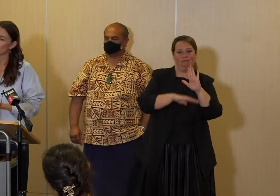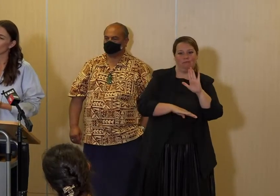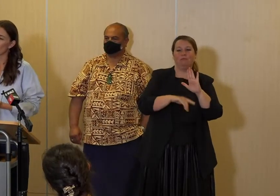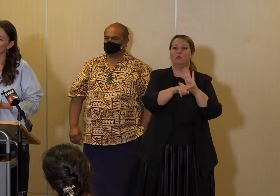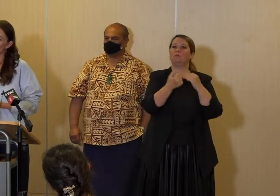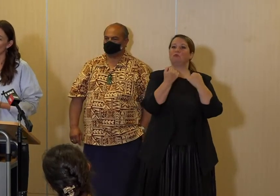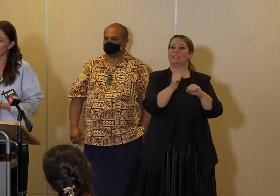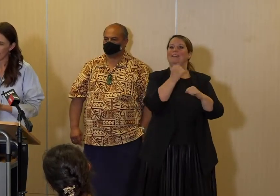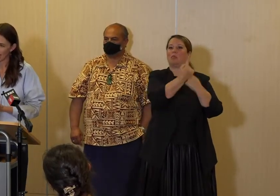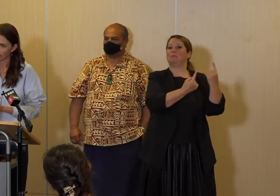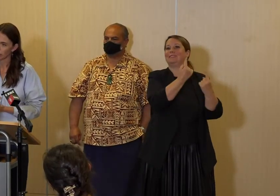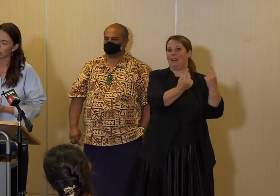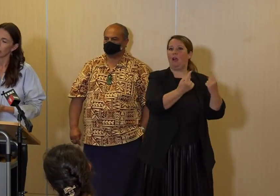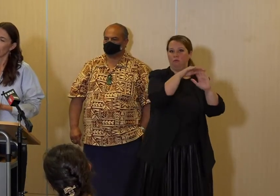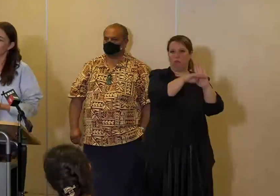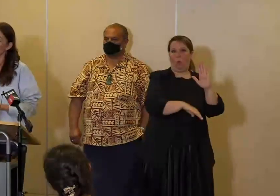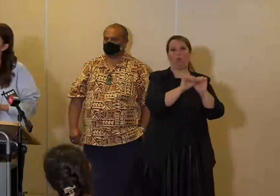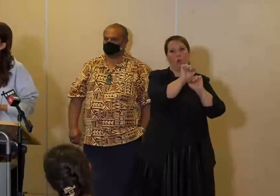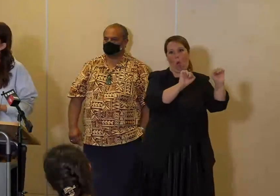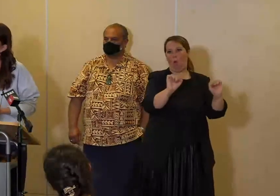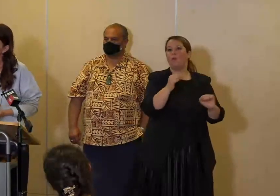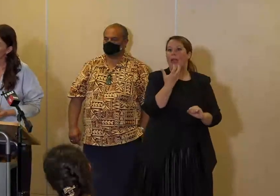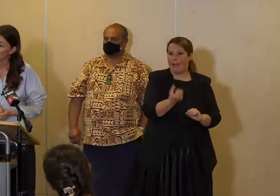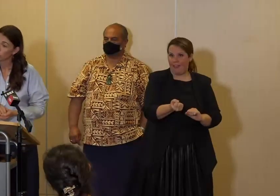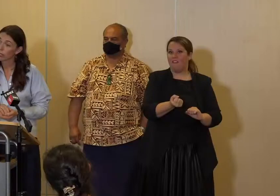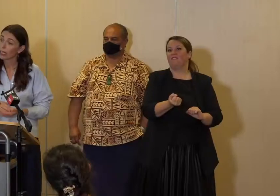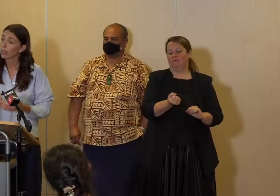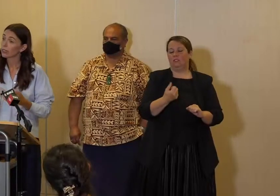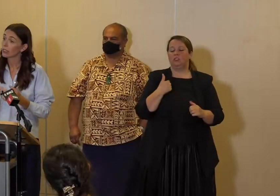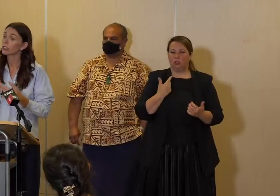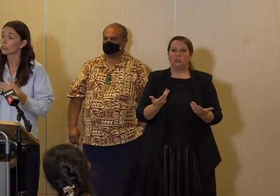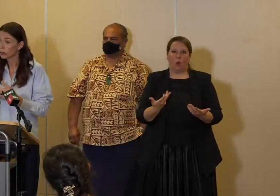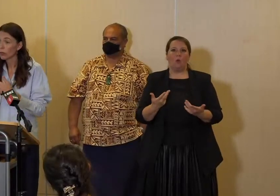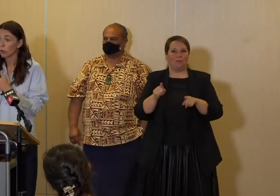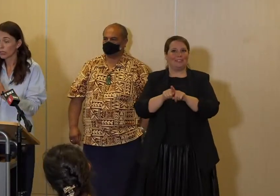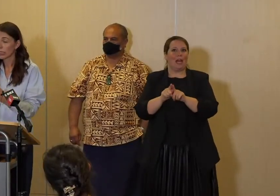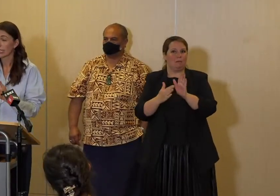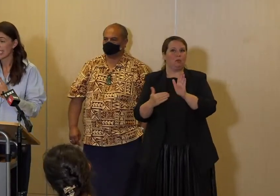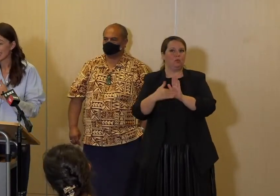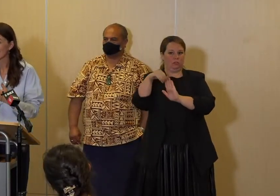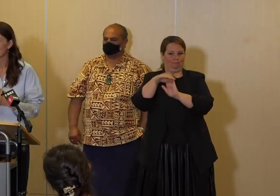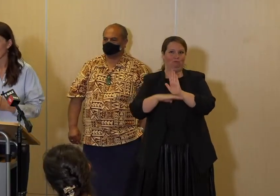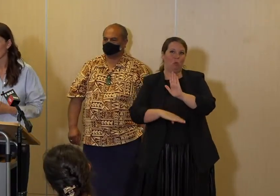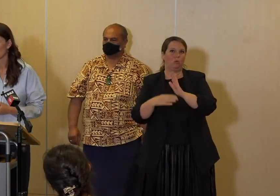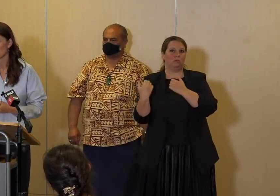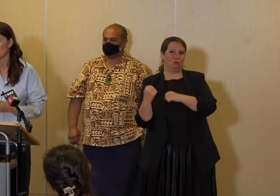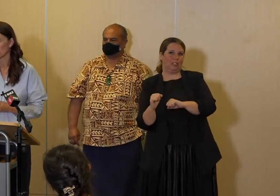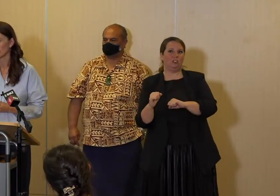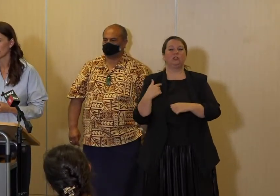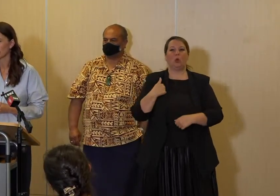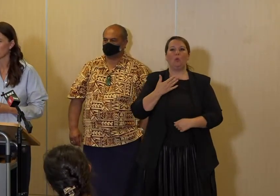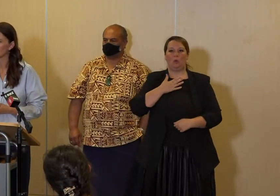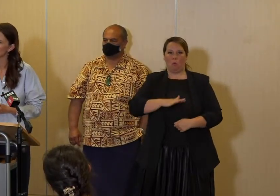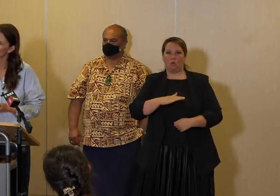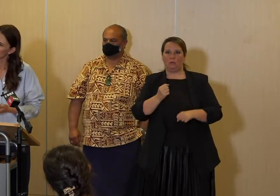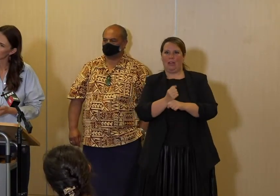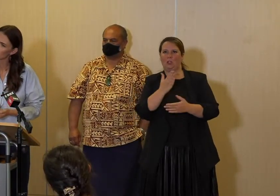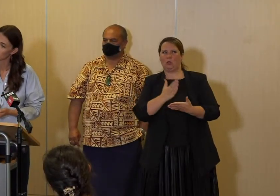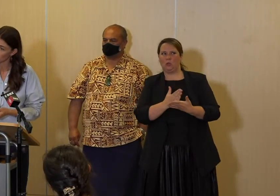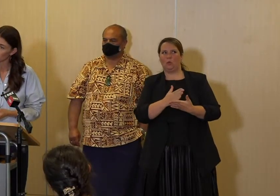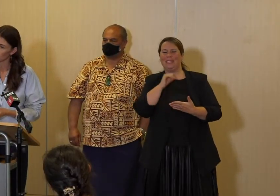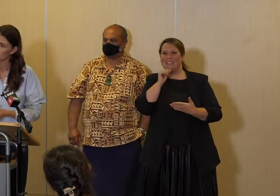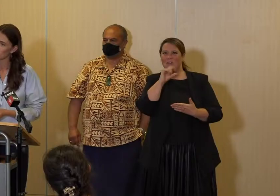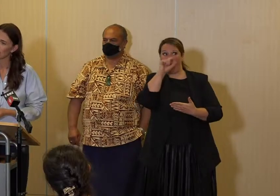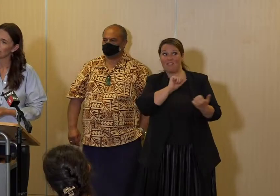of people who are able to go back. And so that's been of concern. We've wanted to consider that with those quarantine-free arrangements